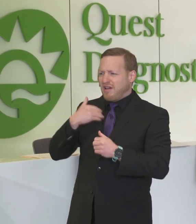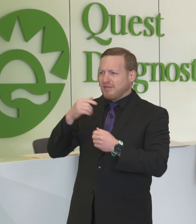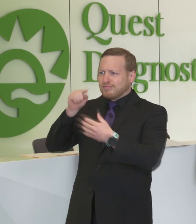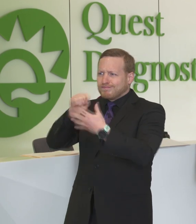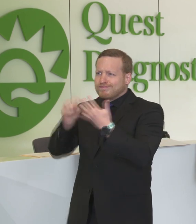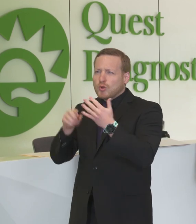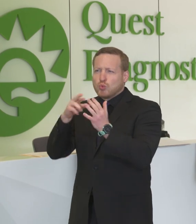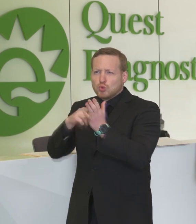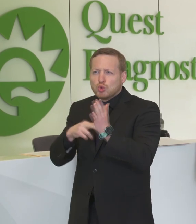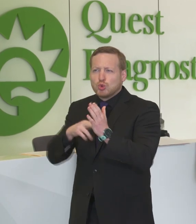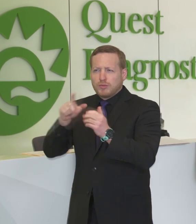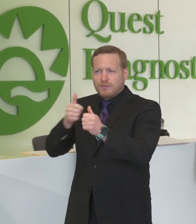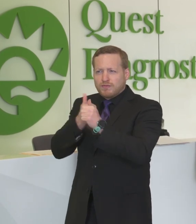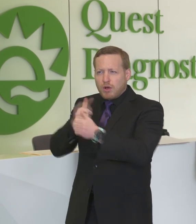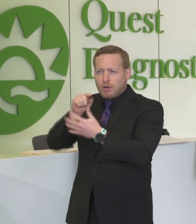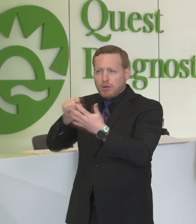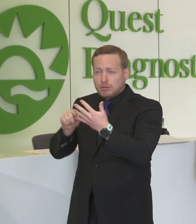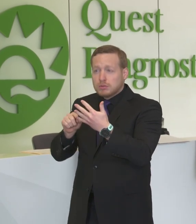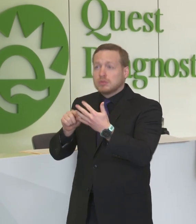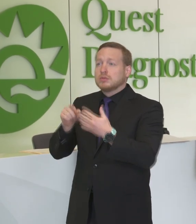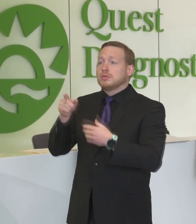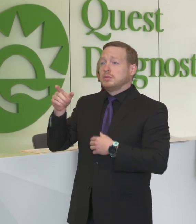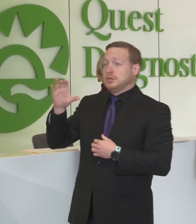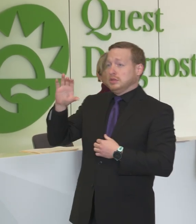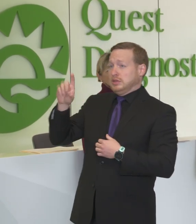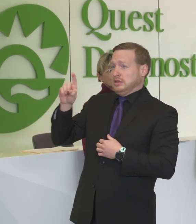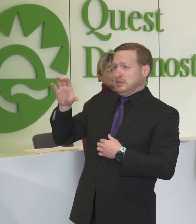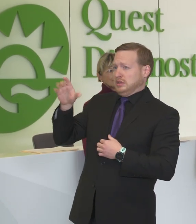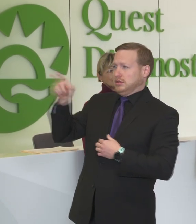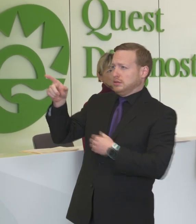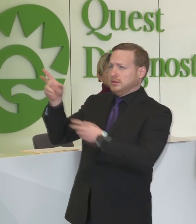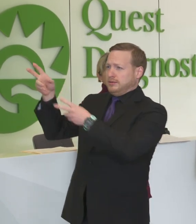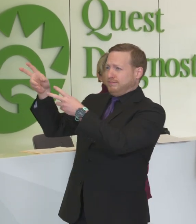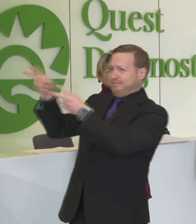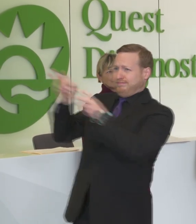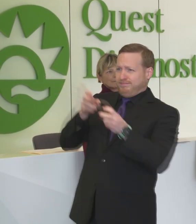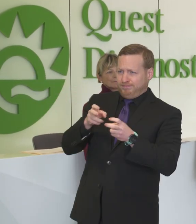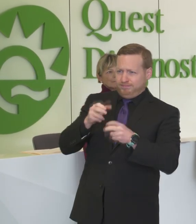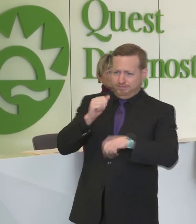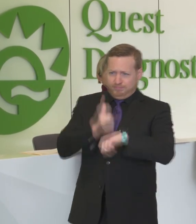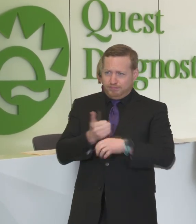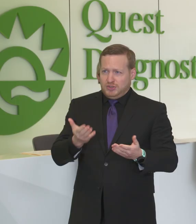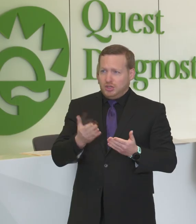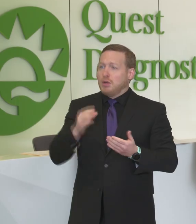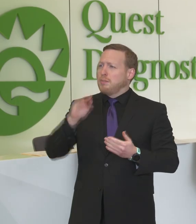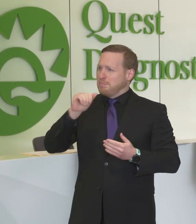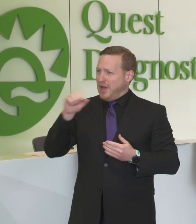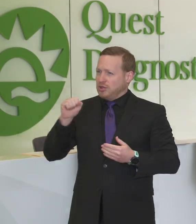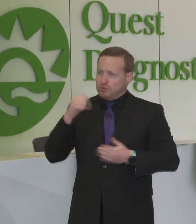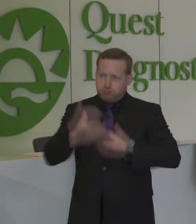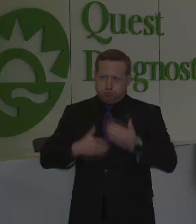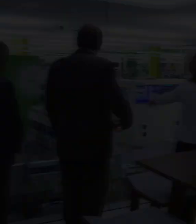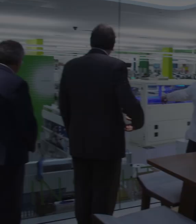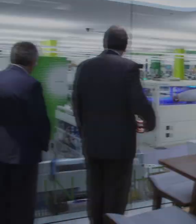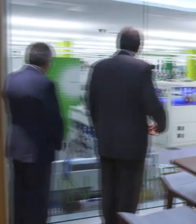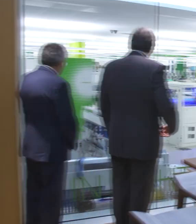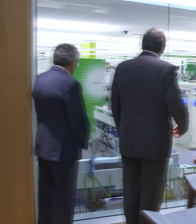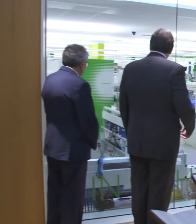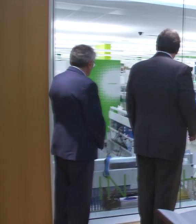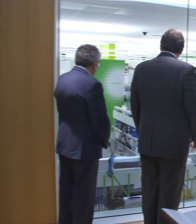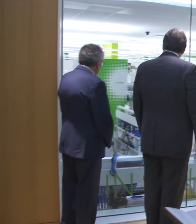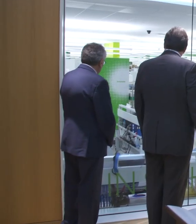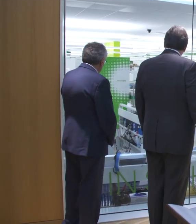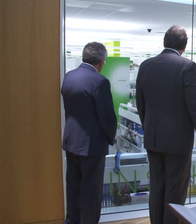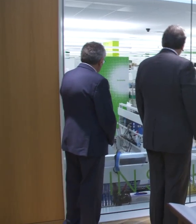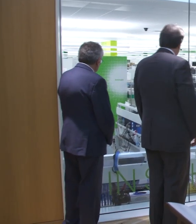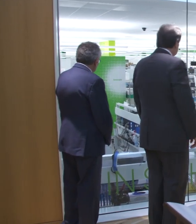immediately. We believe that over the course of the next several days and weeks, there will be an enormous increase in the amount of testing